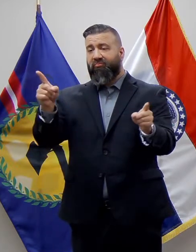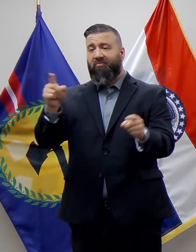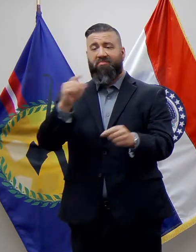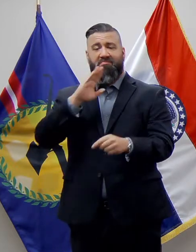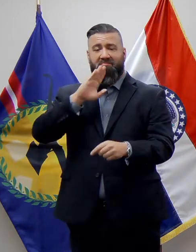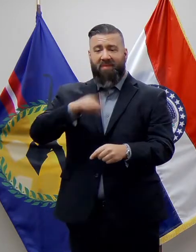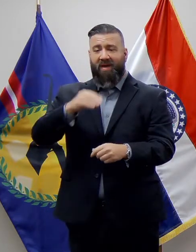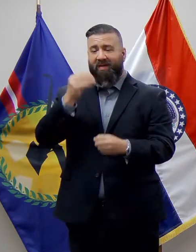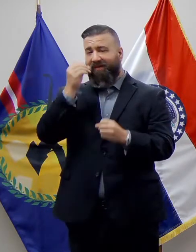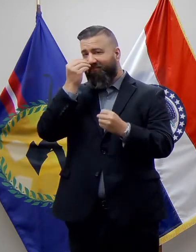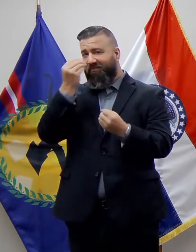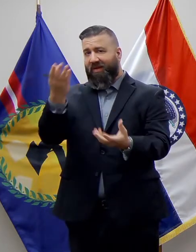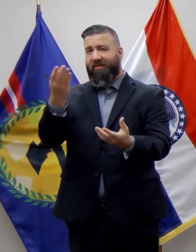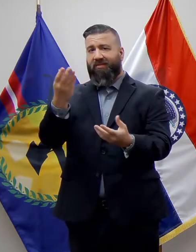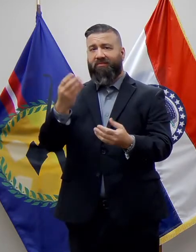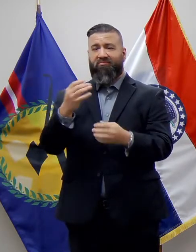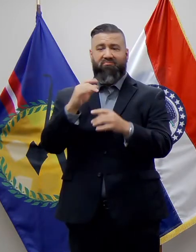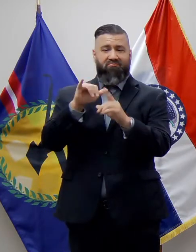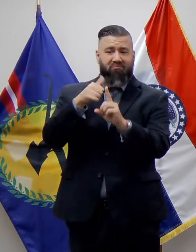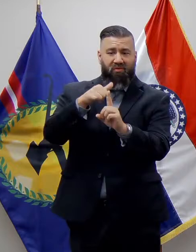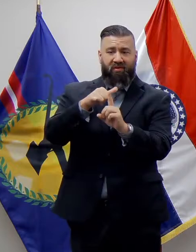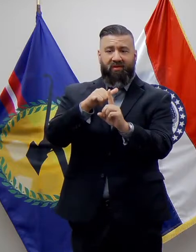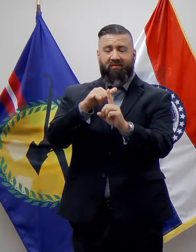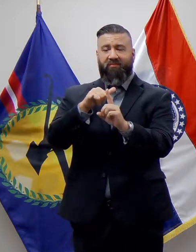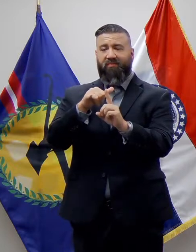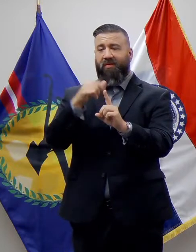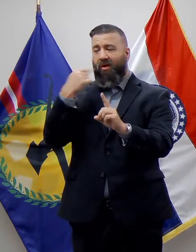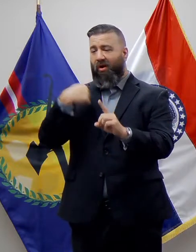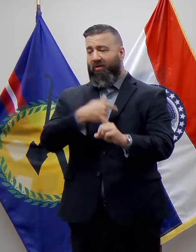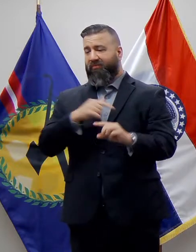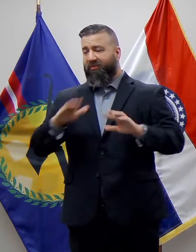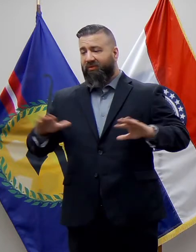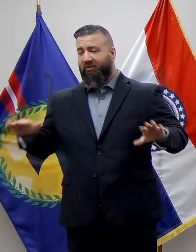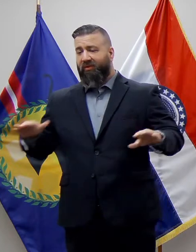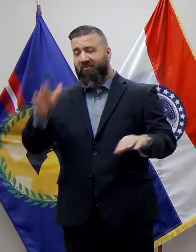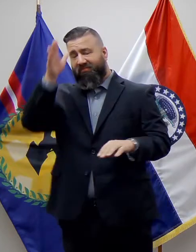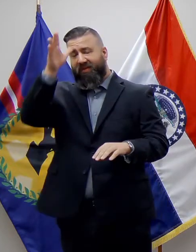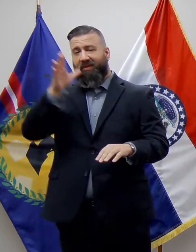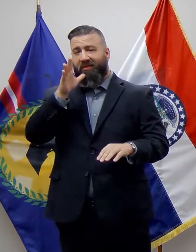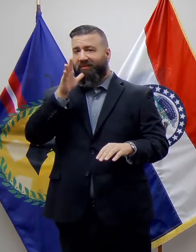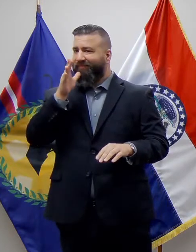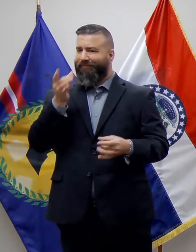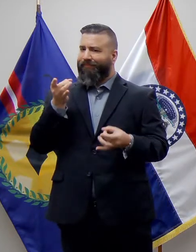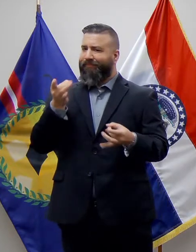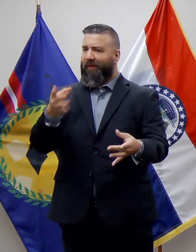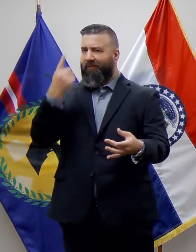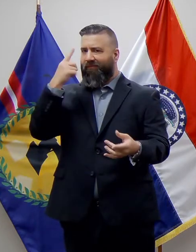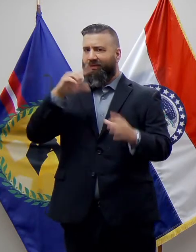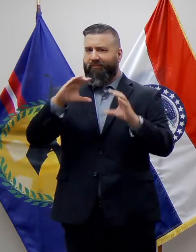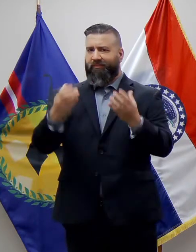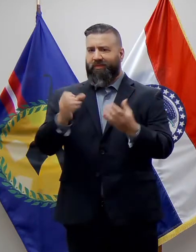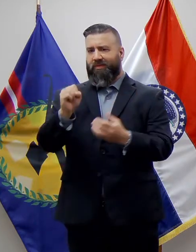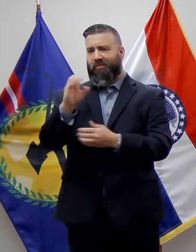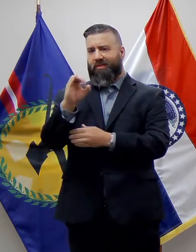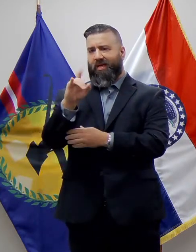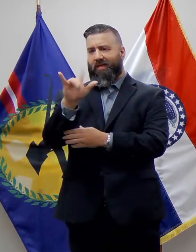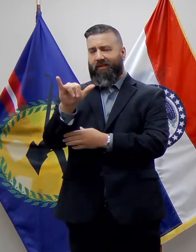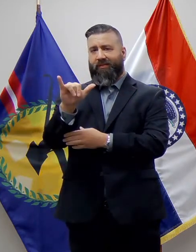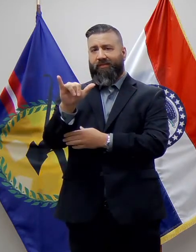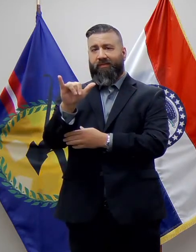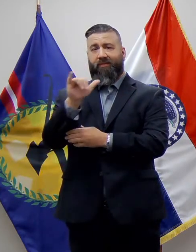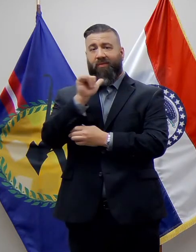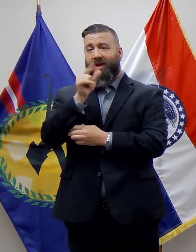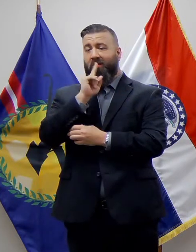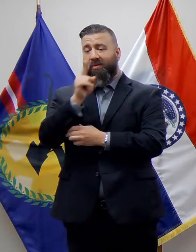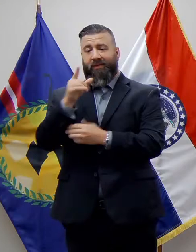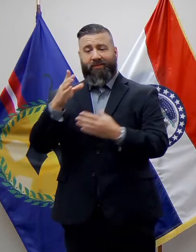our children and parents are a menace to society. By not taking COVID-19 seriously and